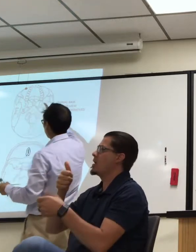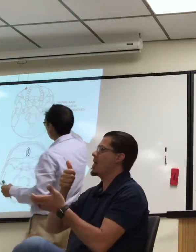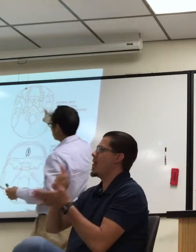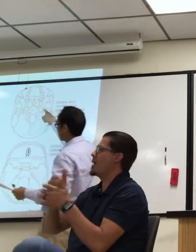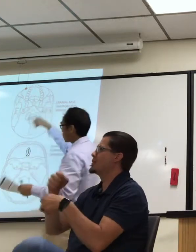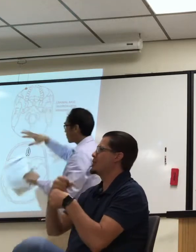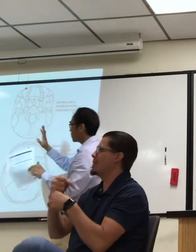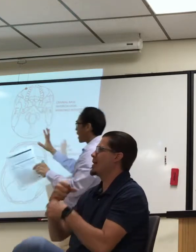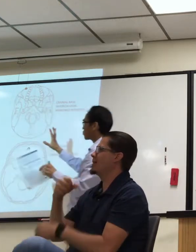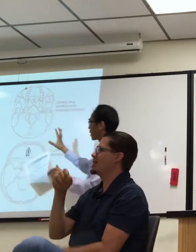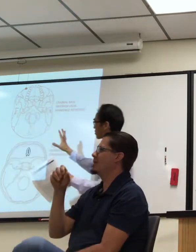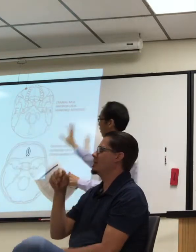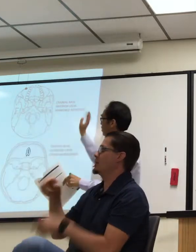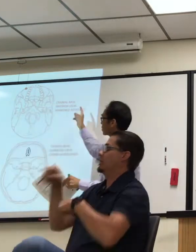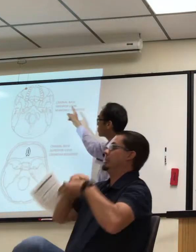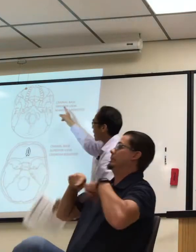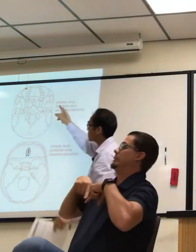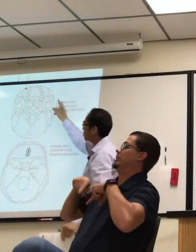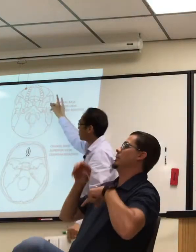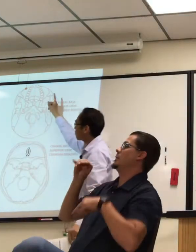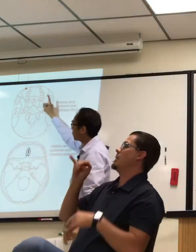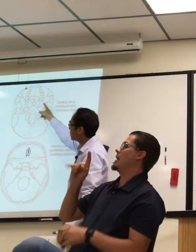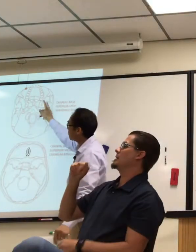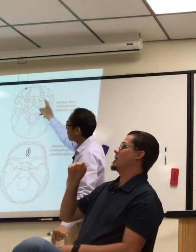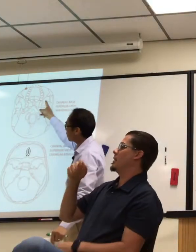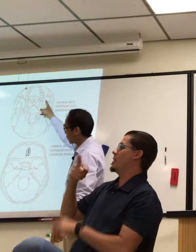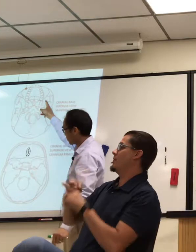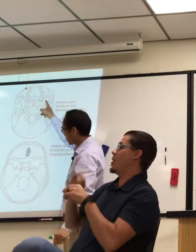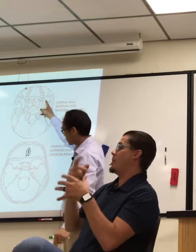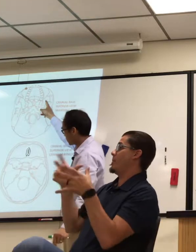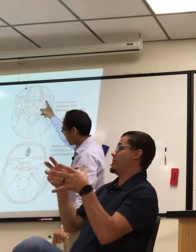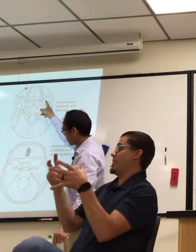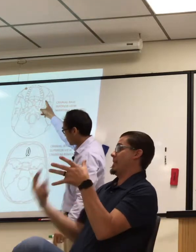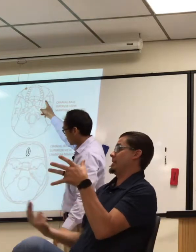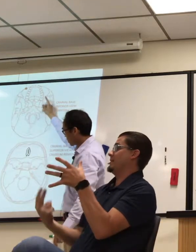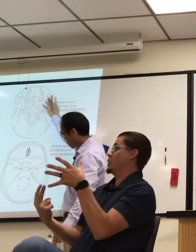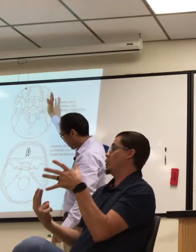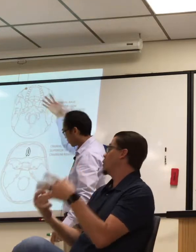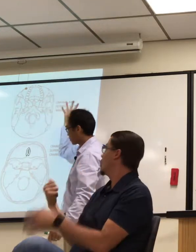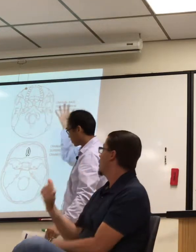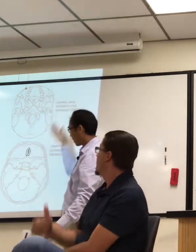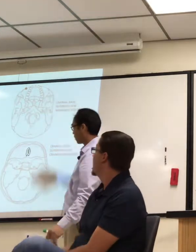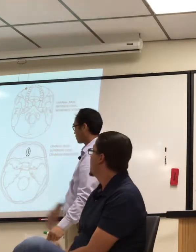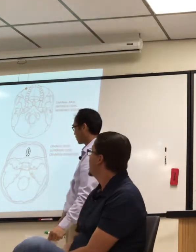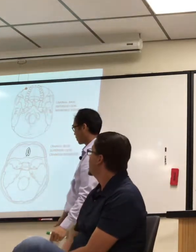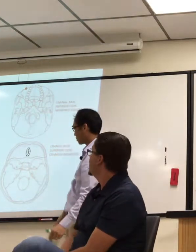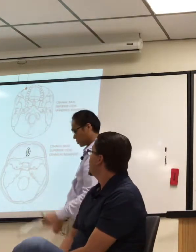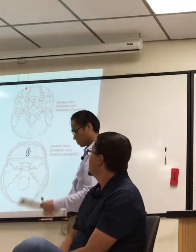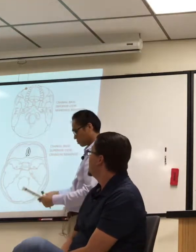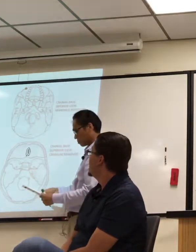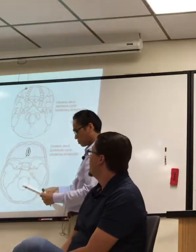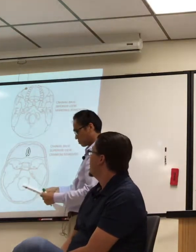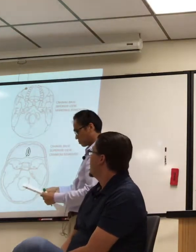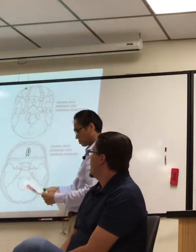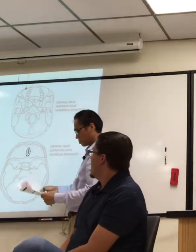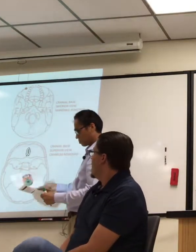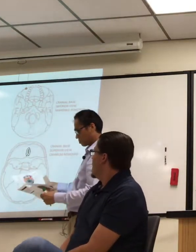on this view too, so let me backtrack, sorry. Let's do maxilla from this view first, then I'll do the palatine bones.